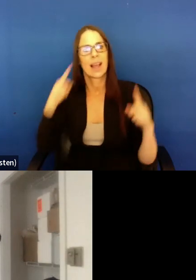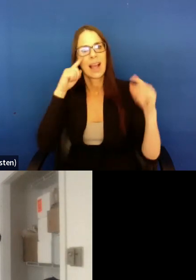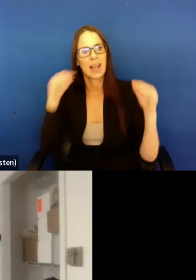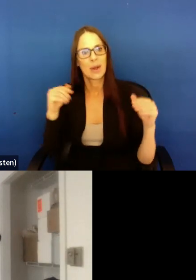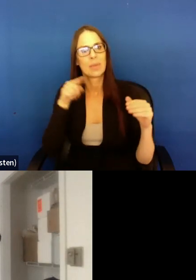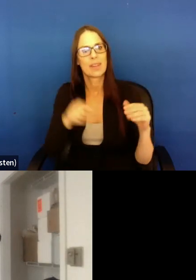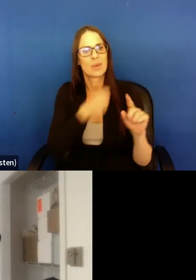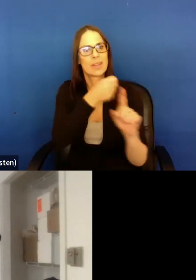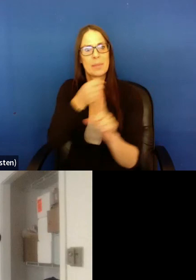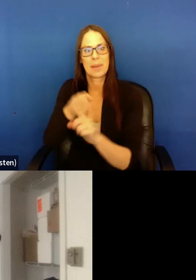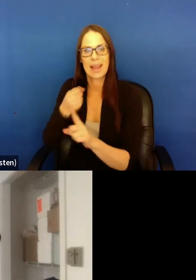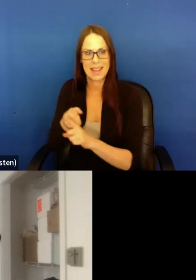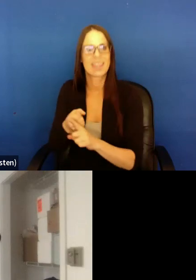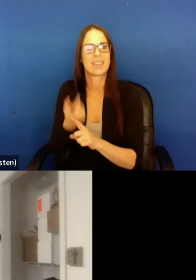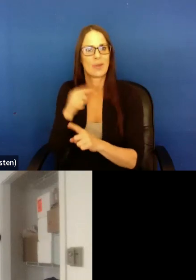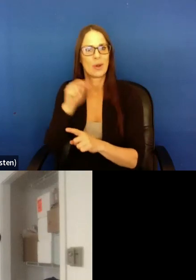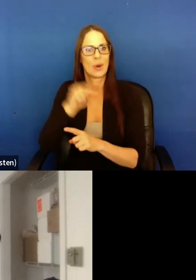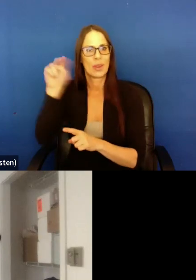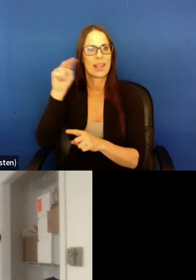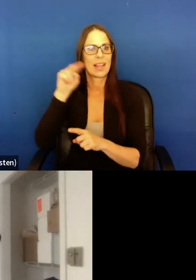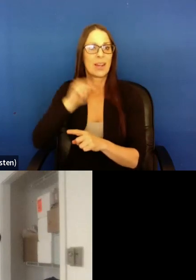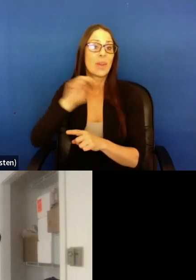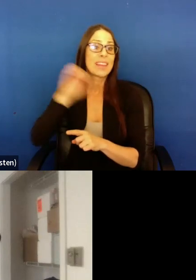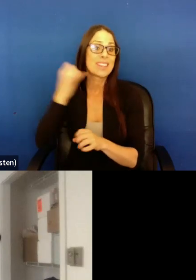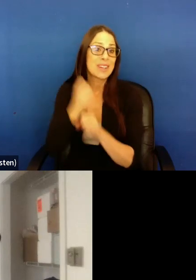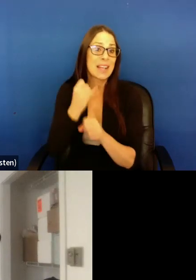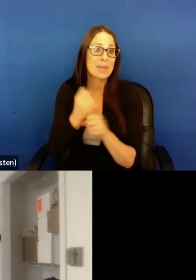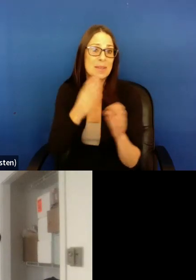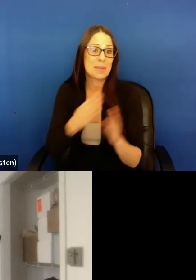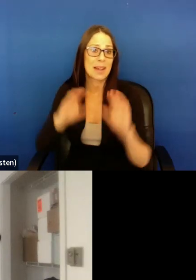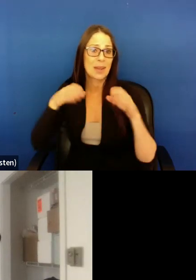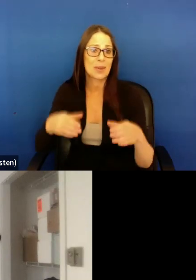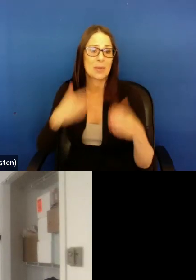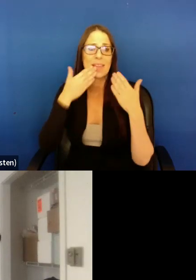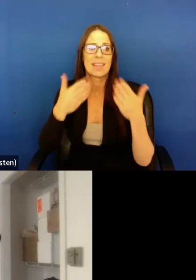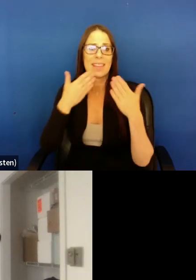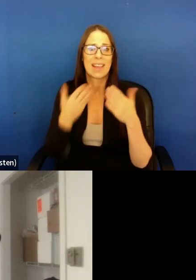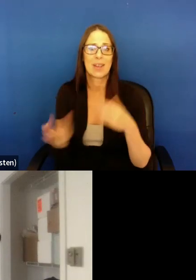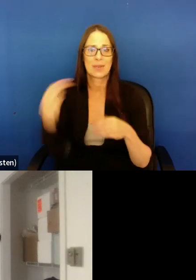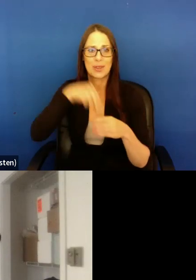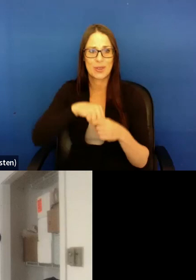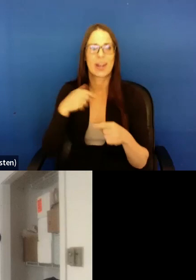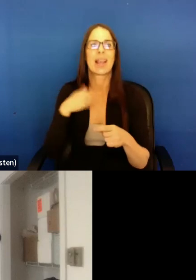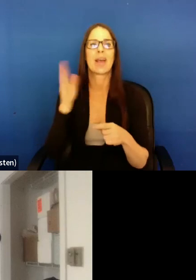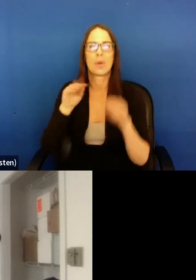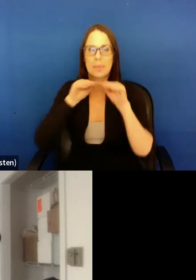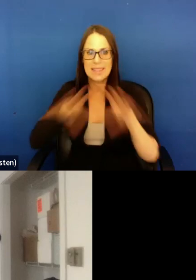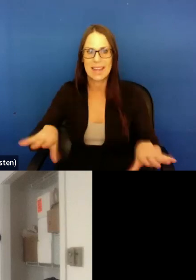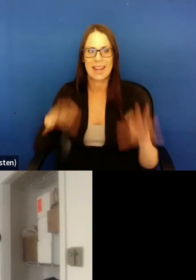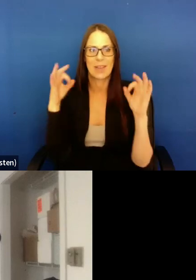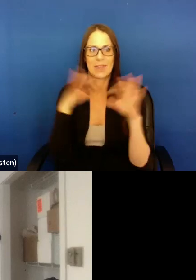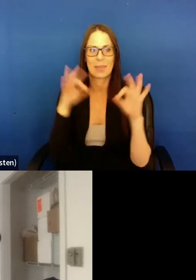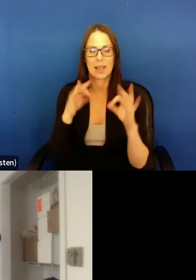of inputs for Northeastern's campus planning too. Absolutely. Yeah. Thank you all for joining. I will be sending out the feedback survey for